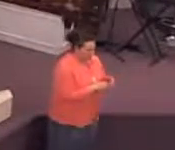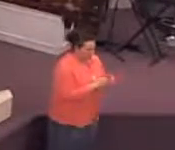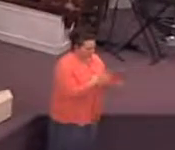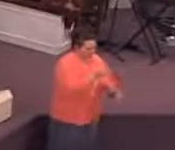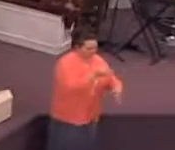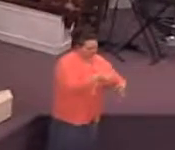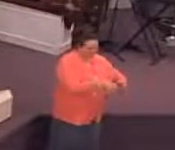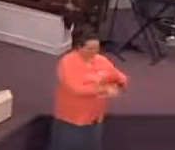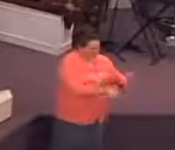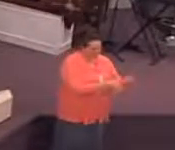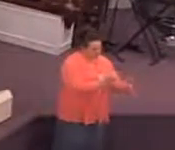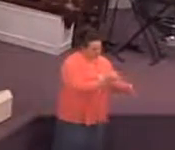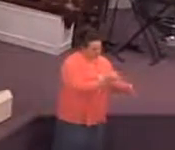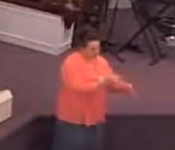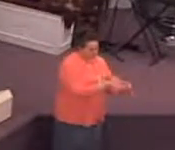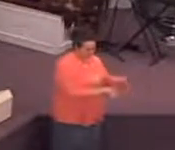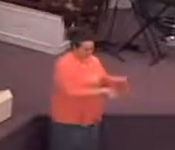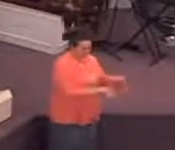Judgmentalism.